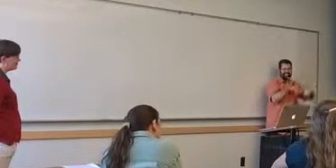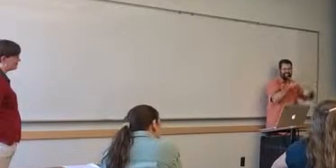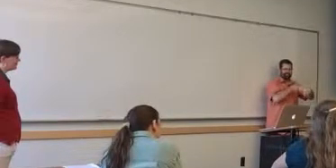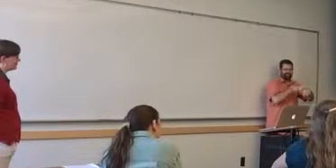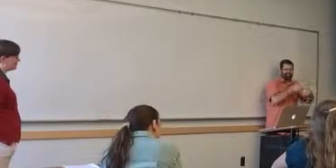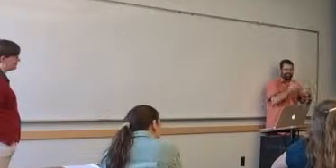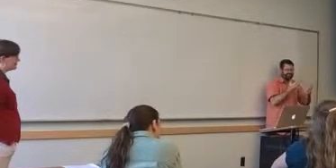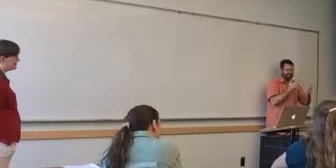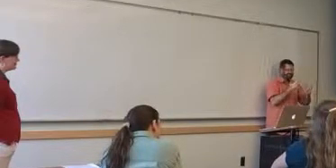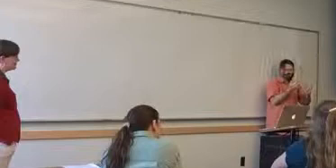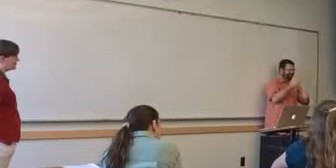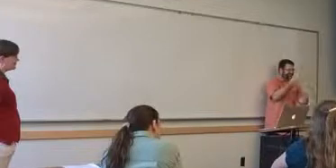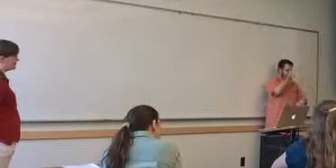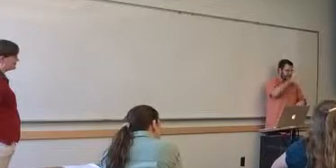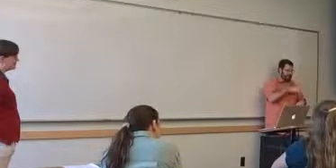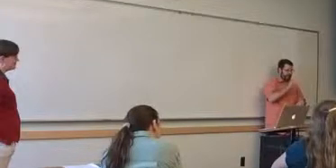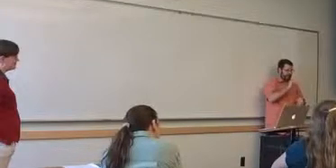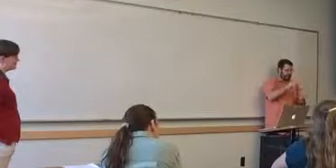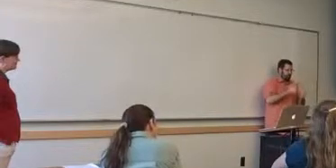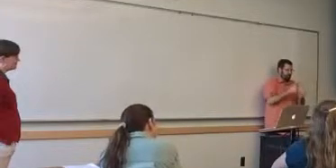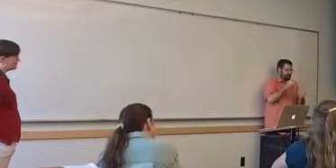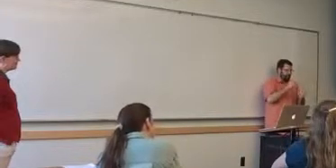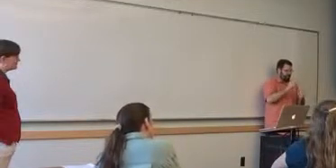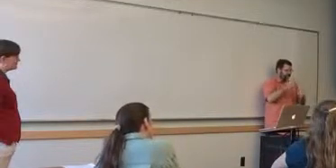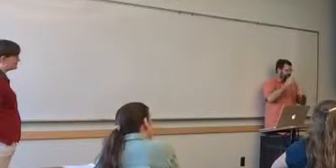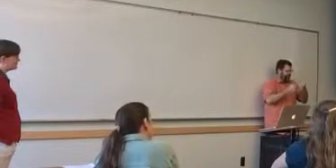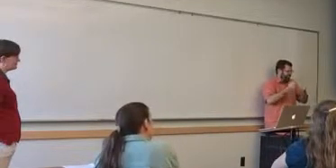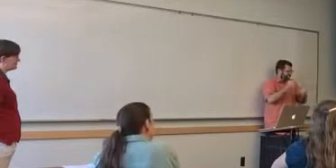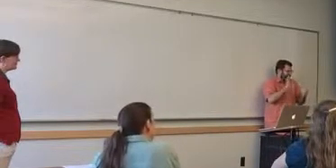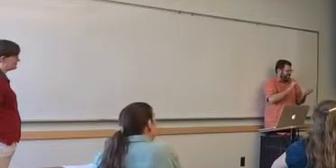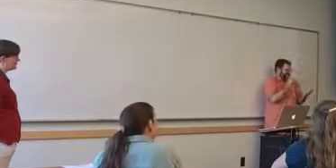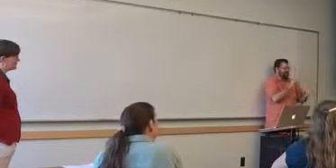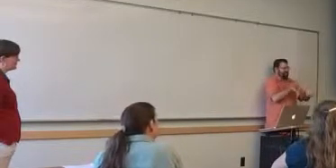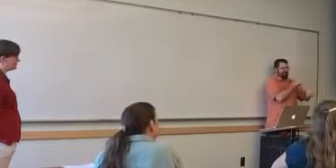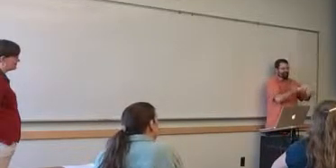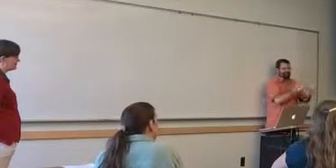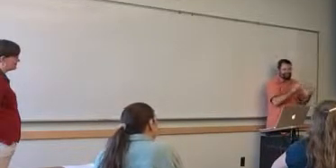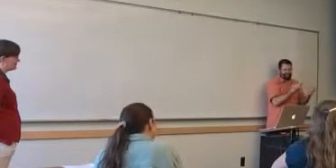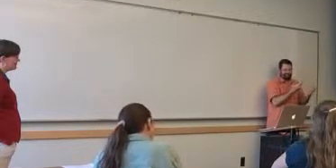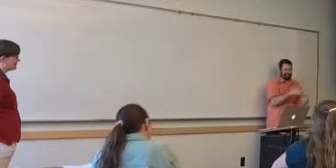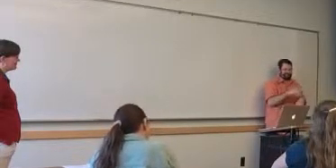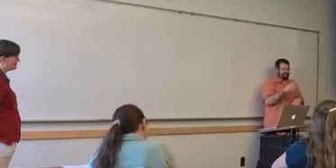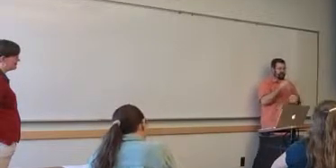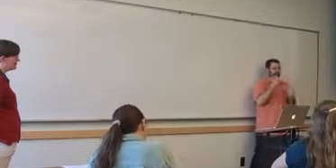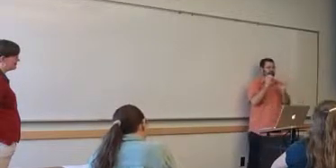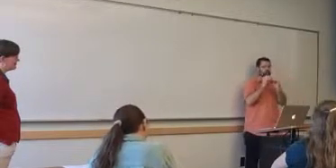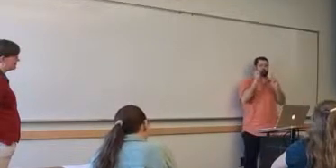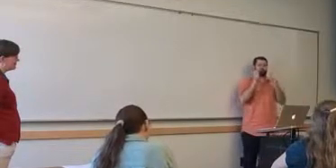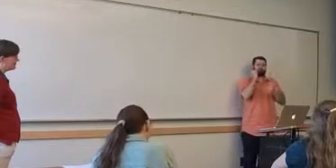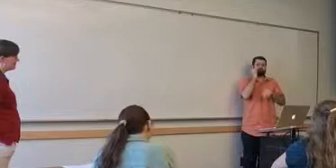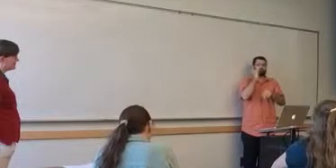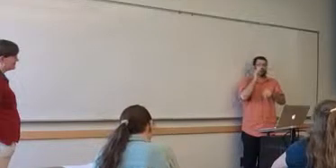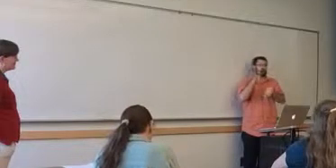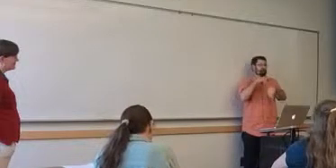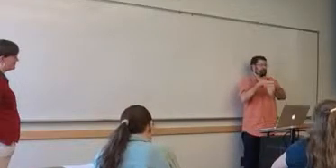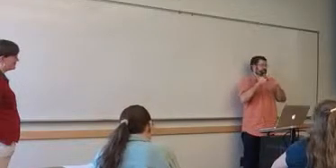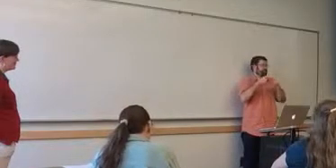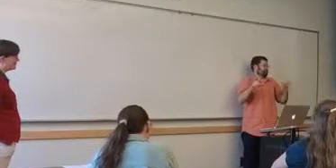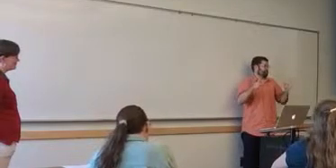way, you can sign it, but it's really not natural. You know, a man is behind that bar. That's just not a natural way of signing it. But everyday